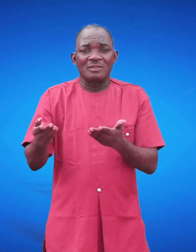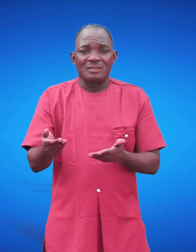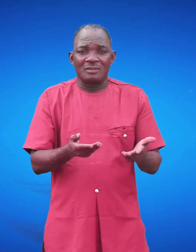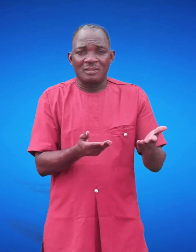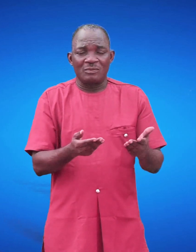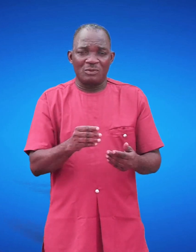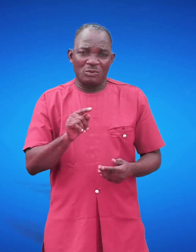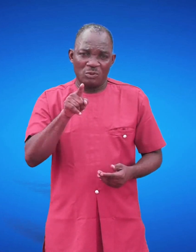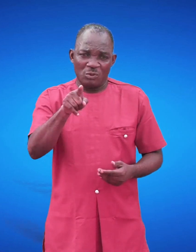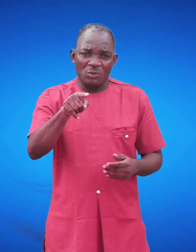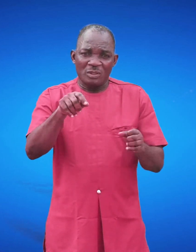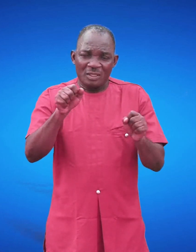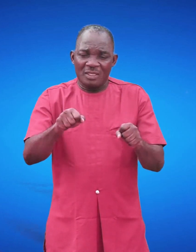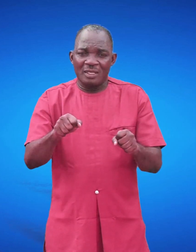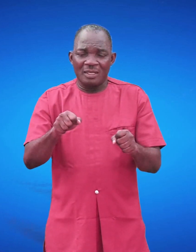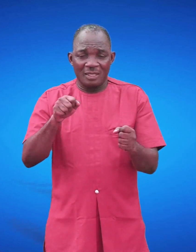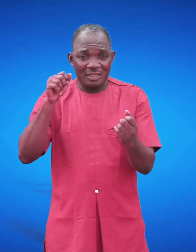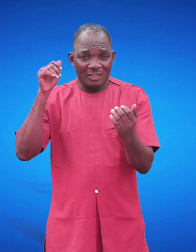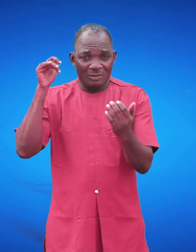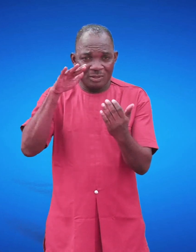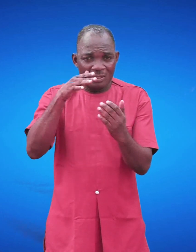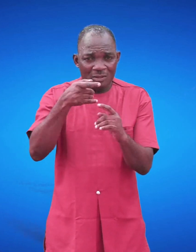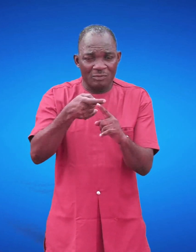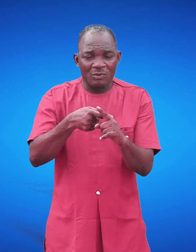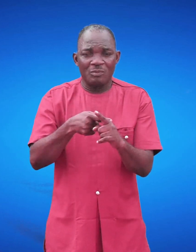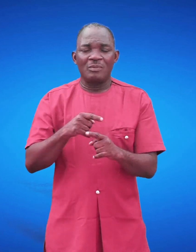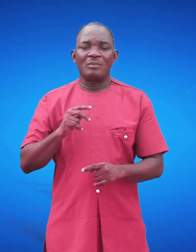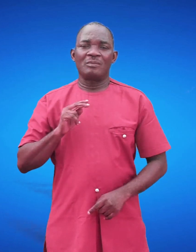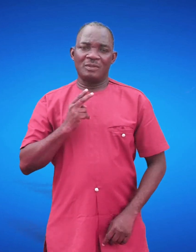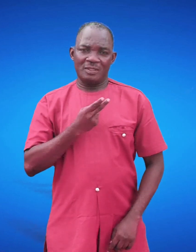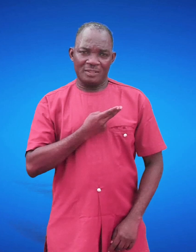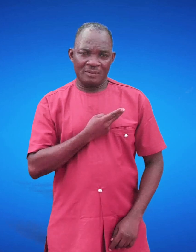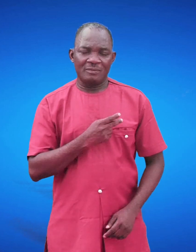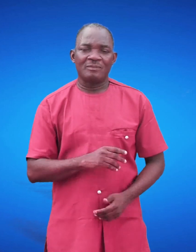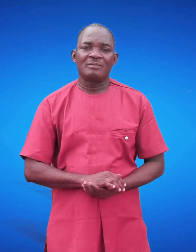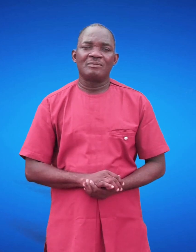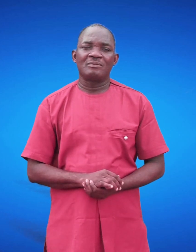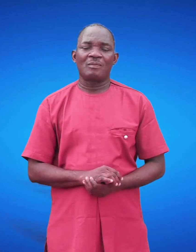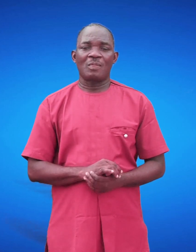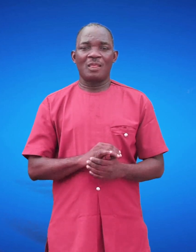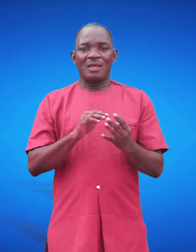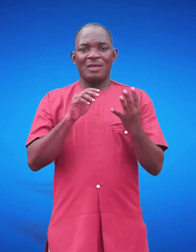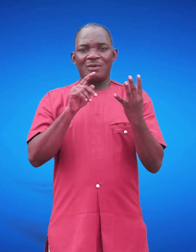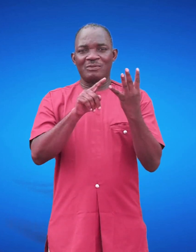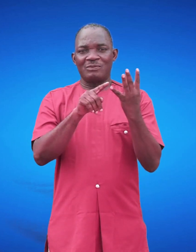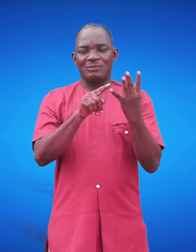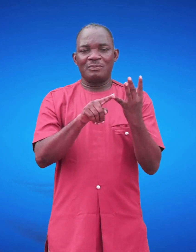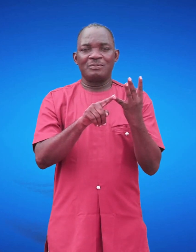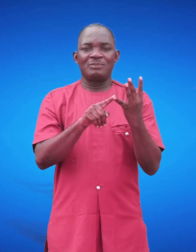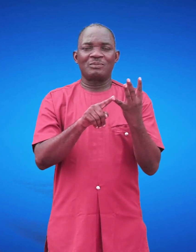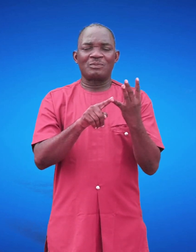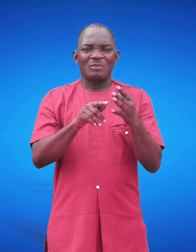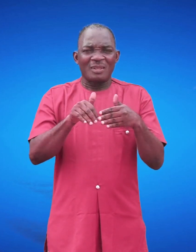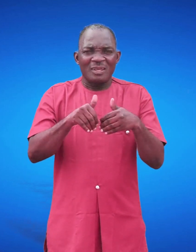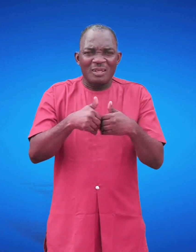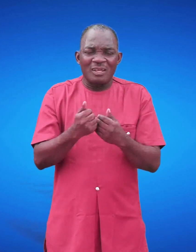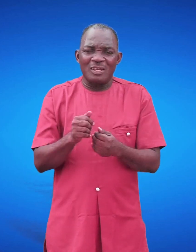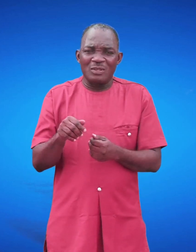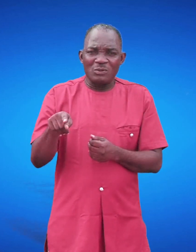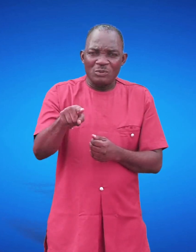you can expect from us. 4. How you can get